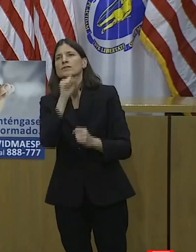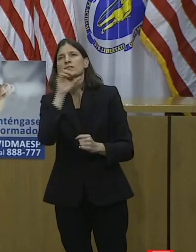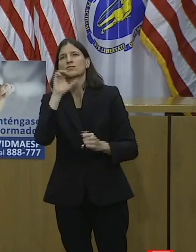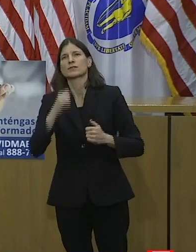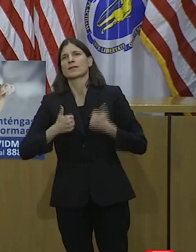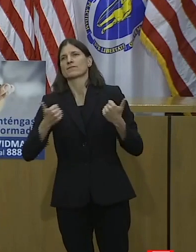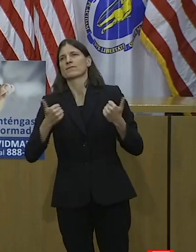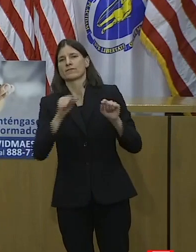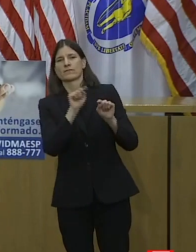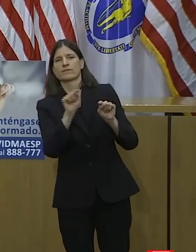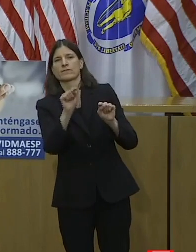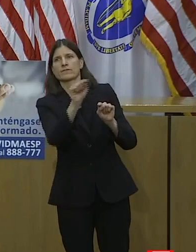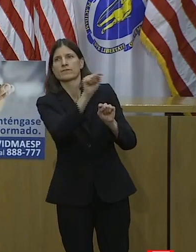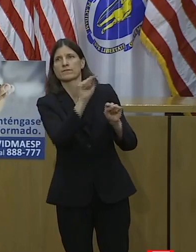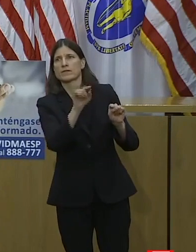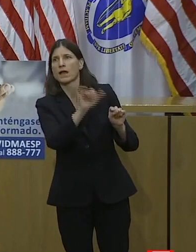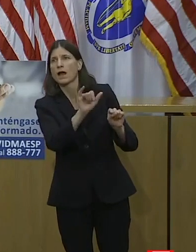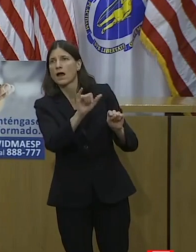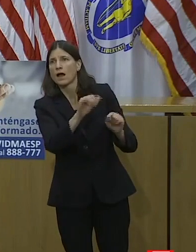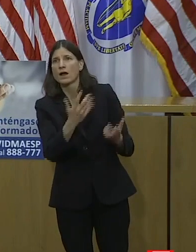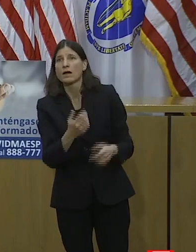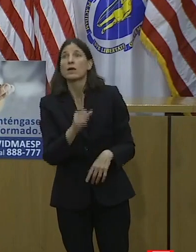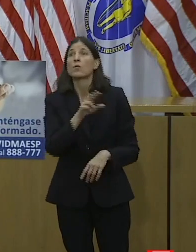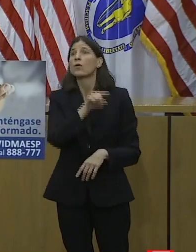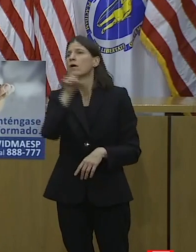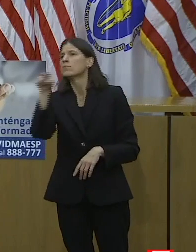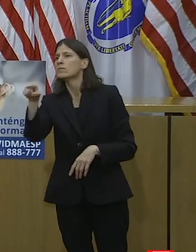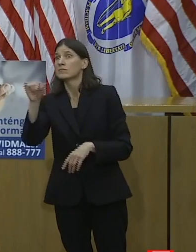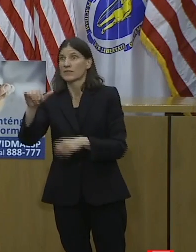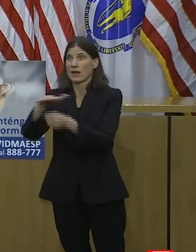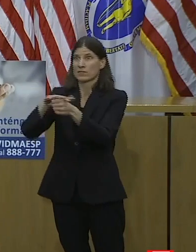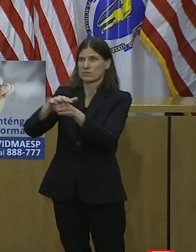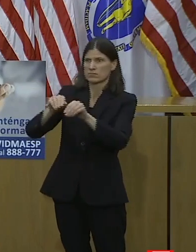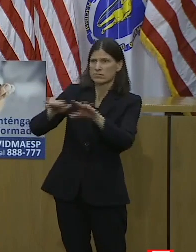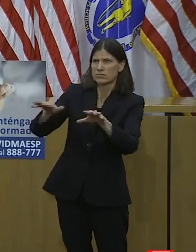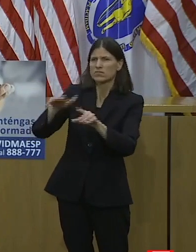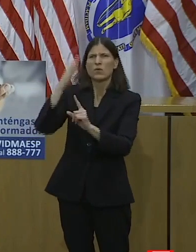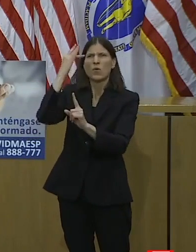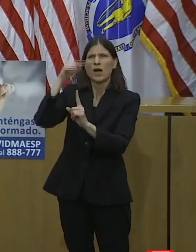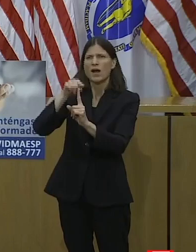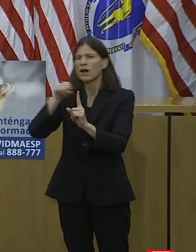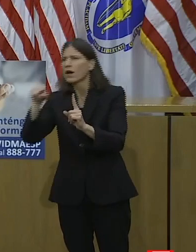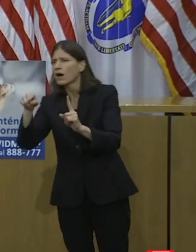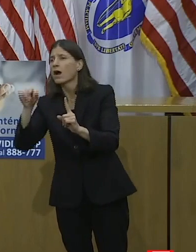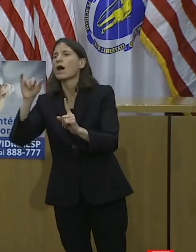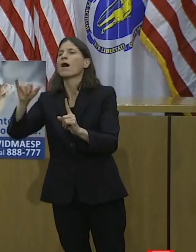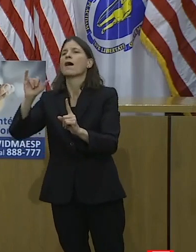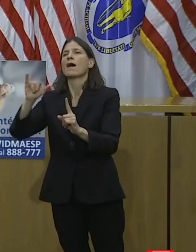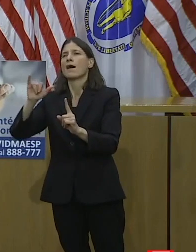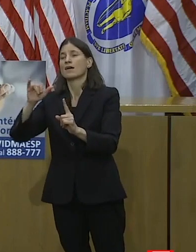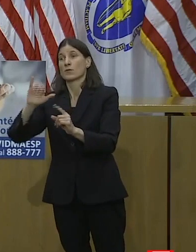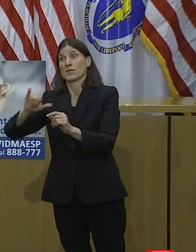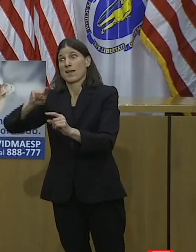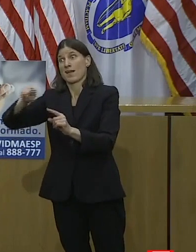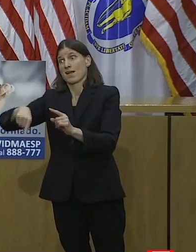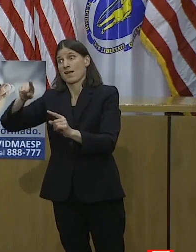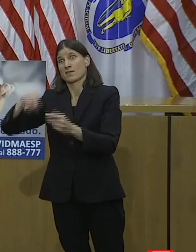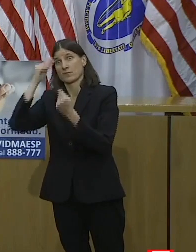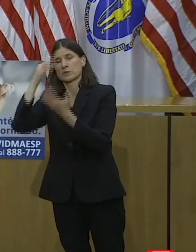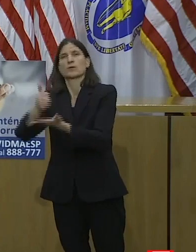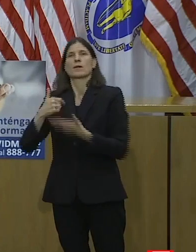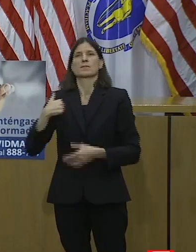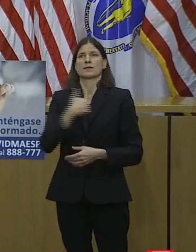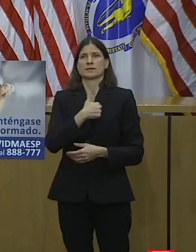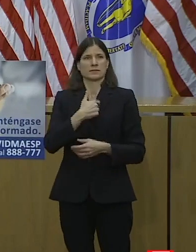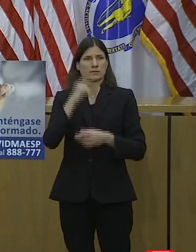in a community and the surrounding communities? That would suggest that we might have a hot spot going on. That's the kind of thing that I think is